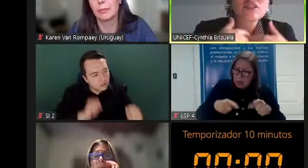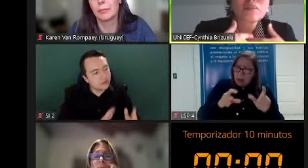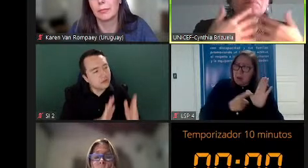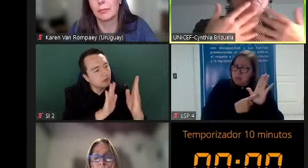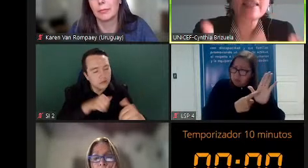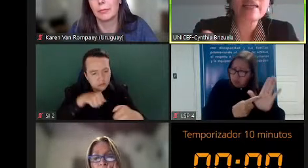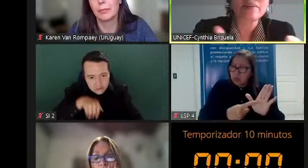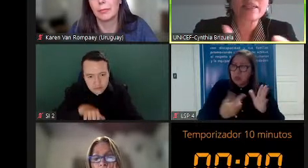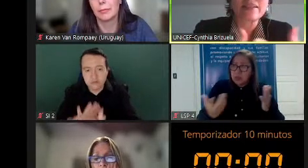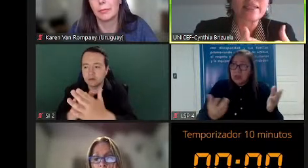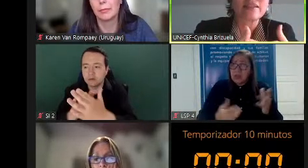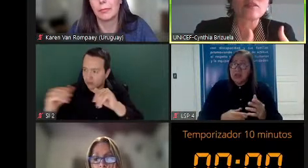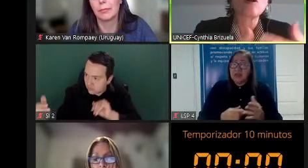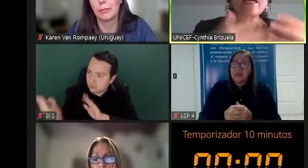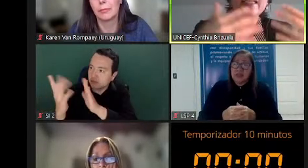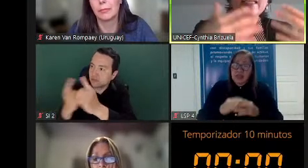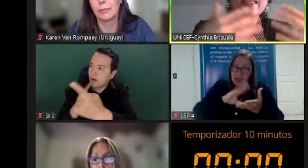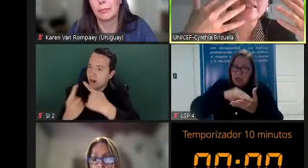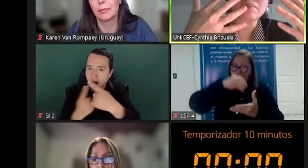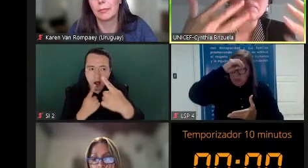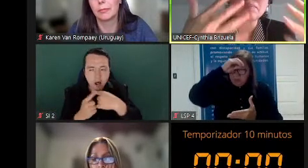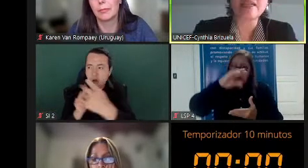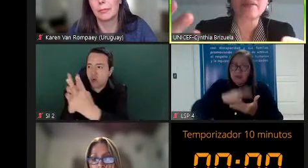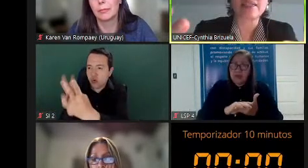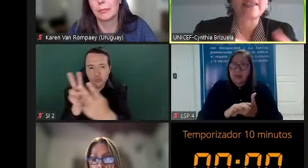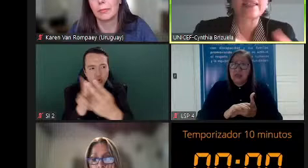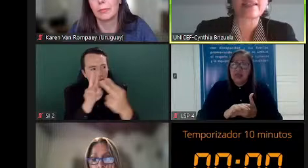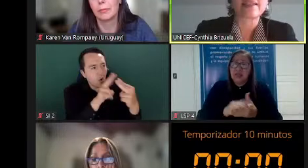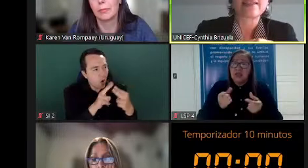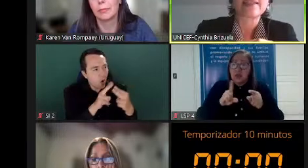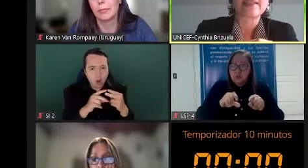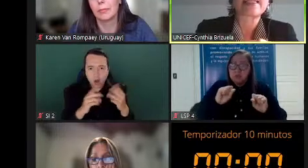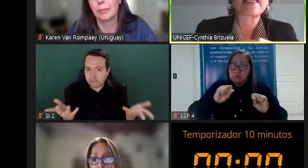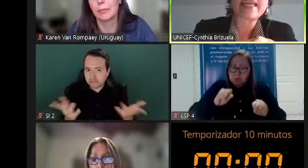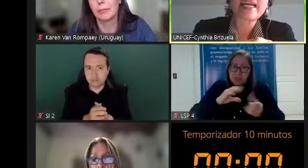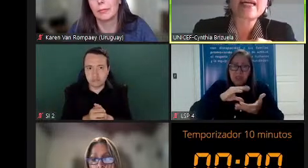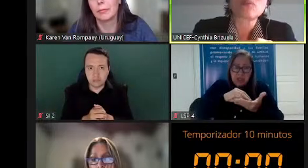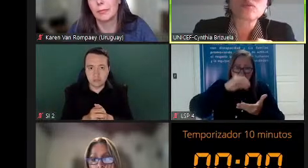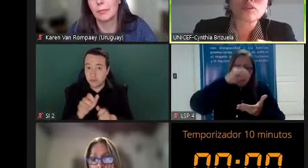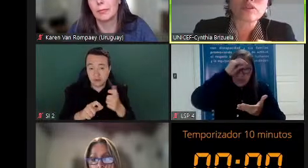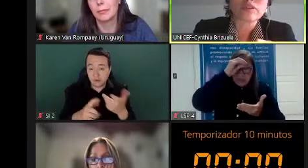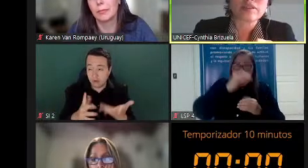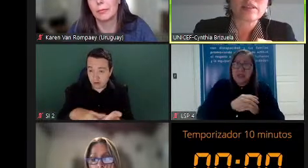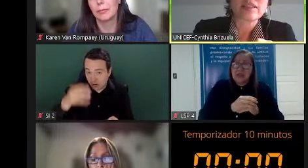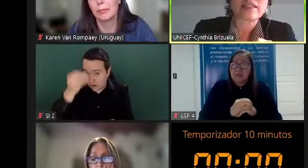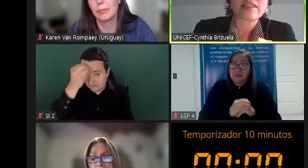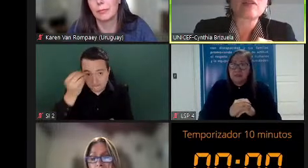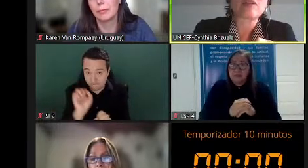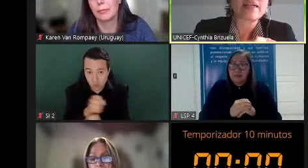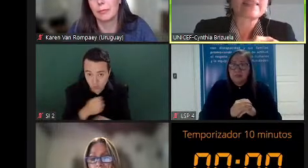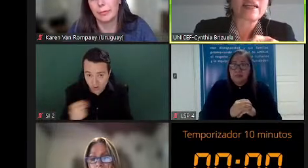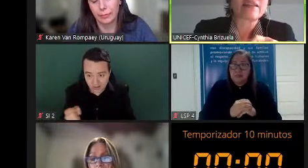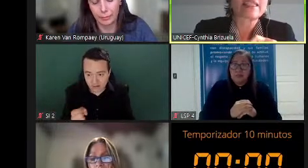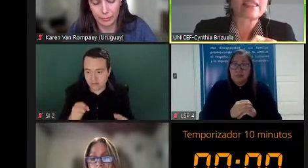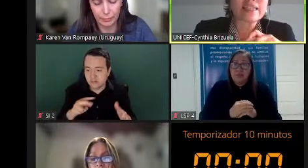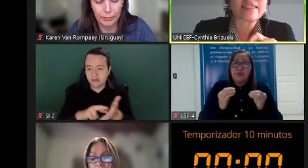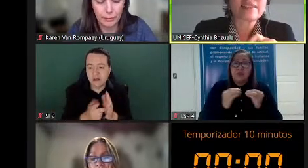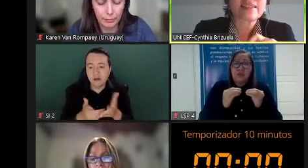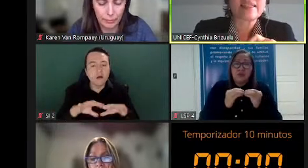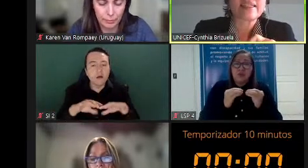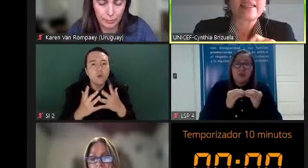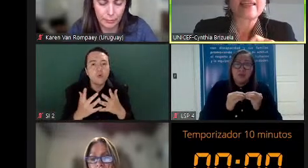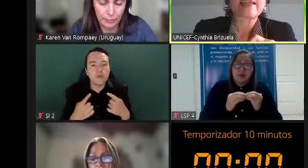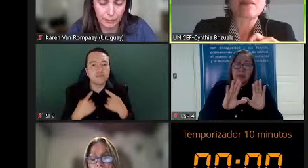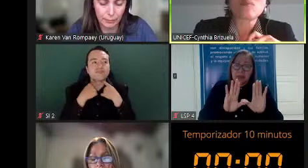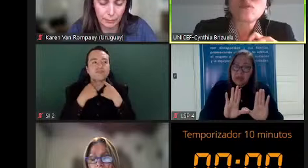share to meet to get to learn from each other and if we those